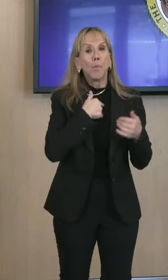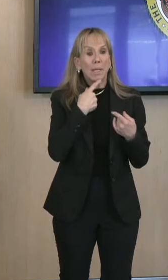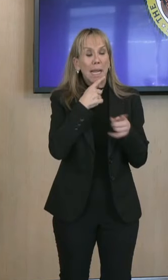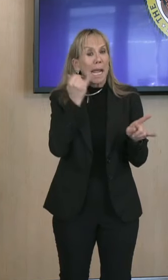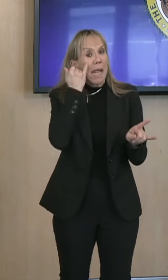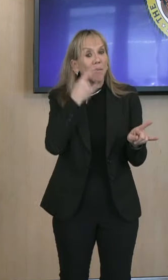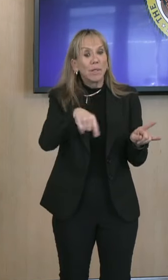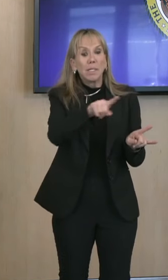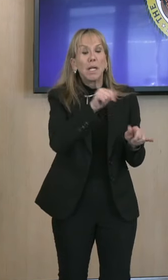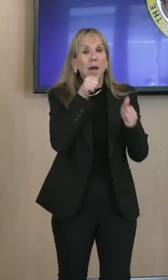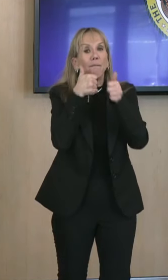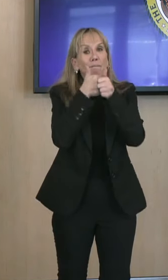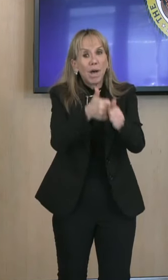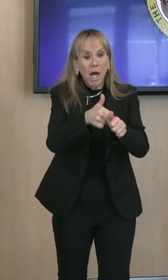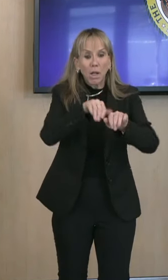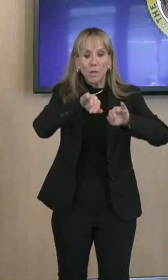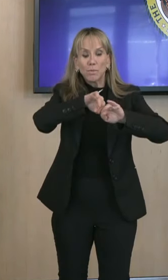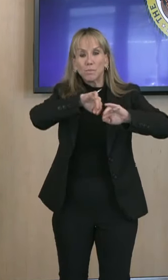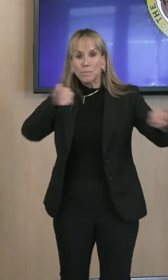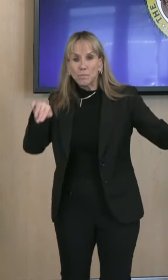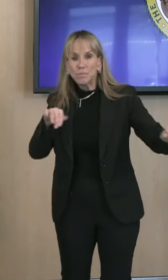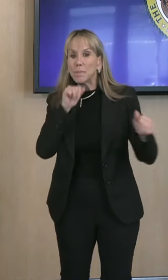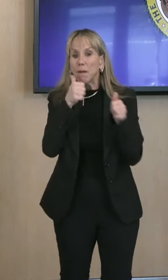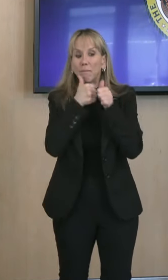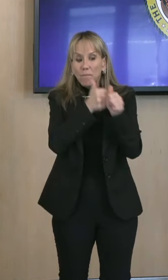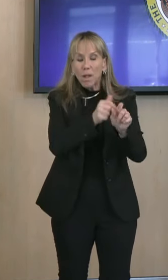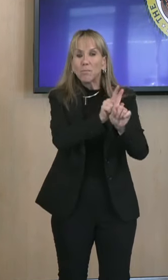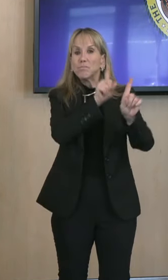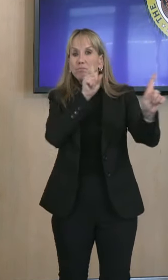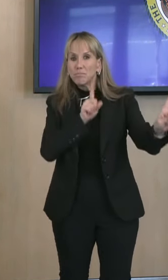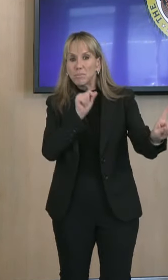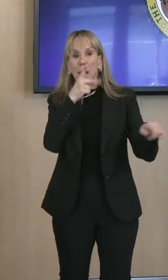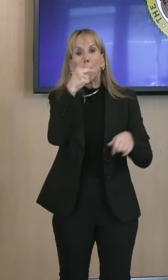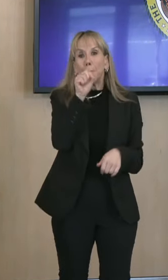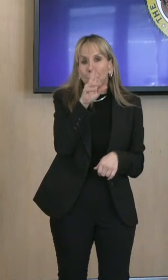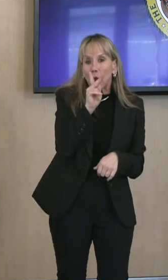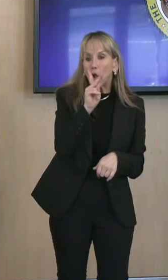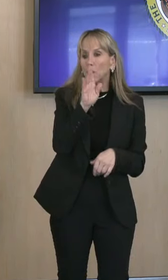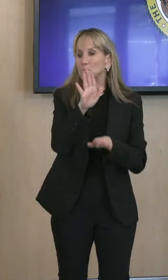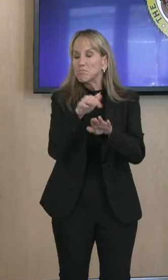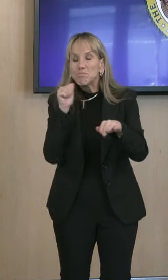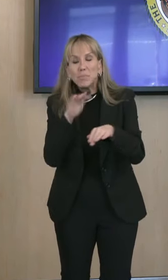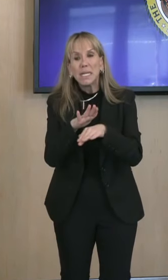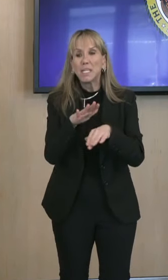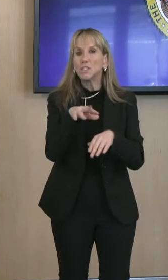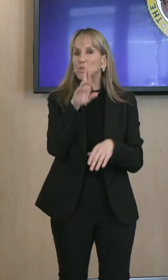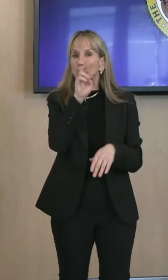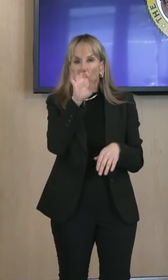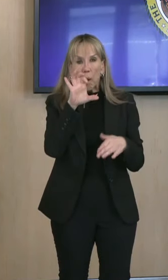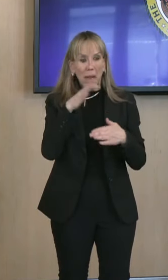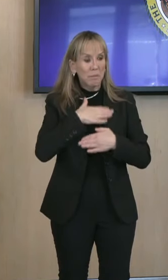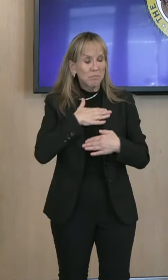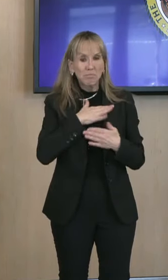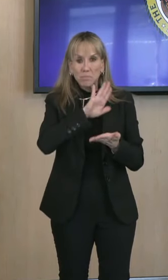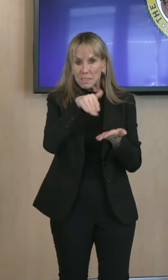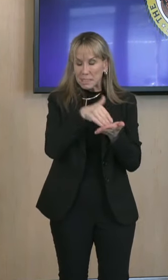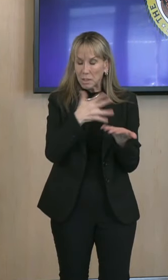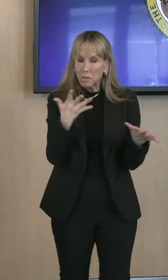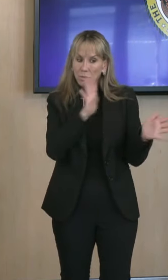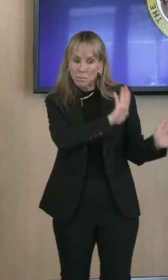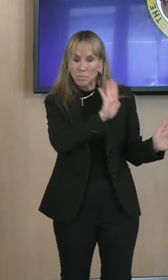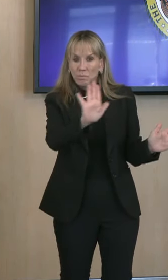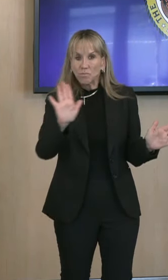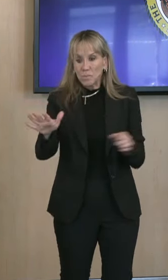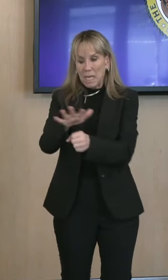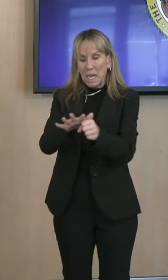social distancing, physical distancing at their beaches, parks, or recreation centers, then they shall close. But that decision is ultimately left to the